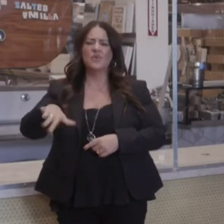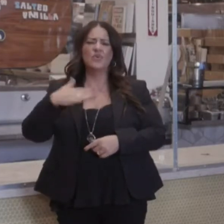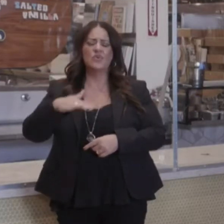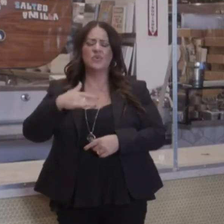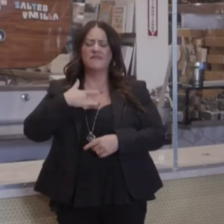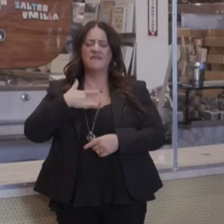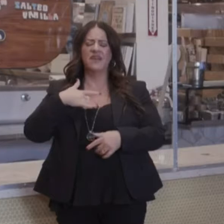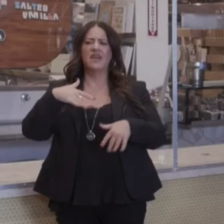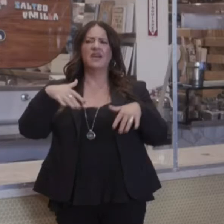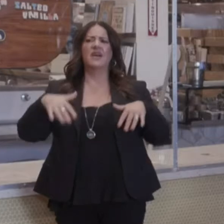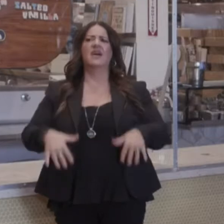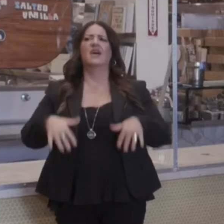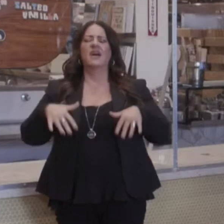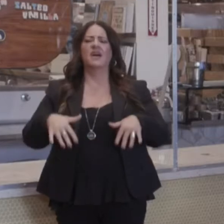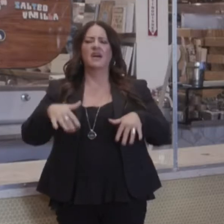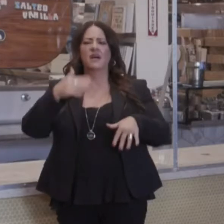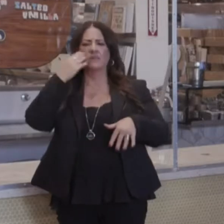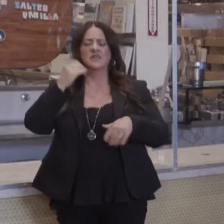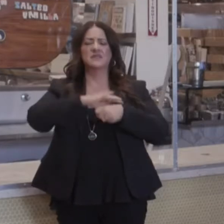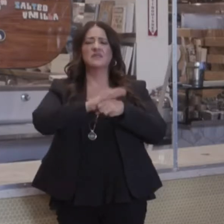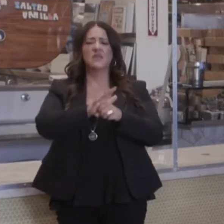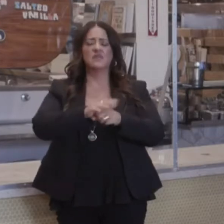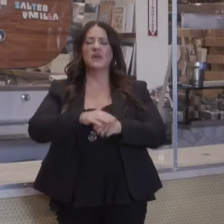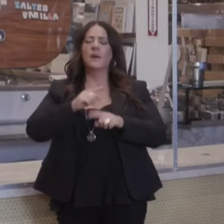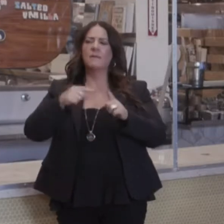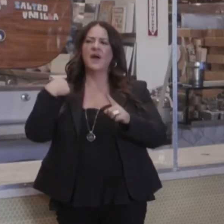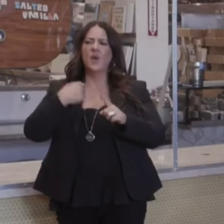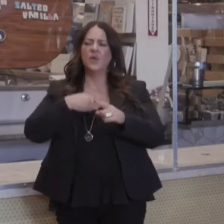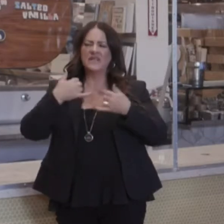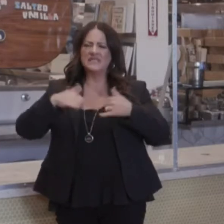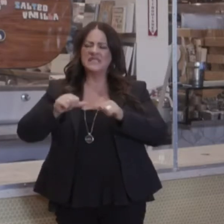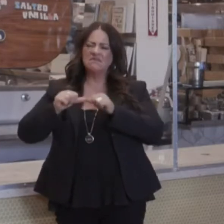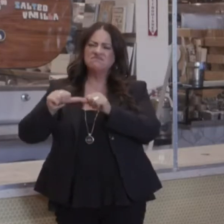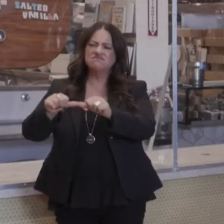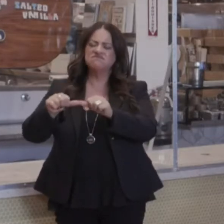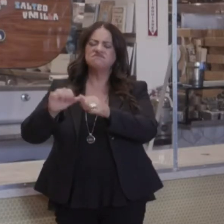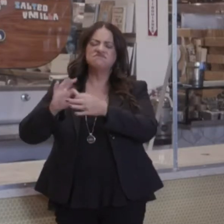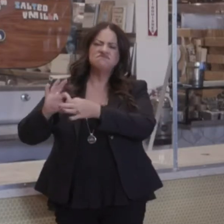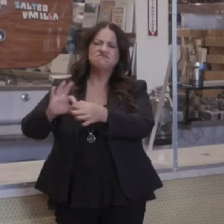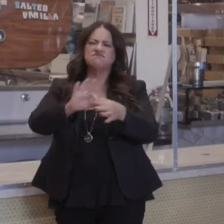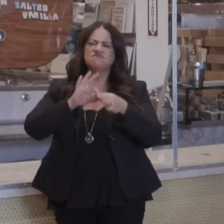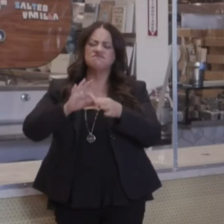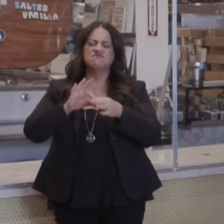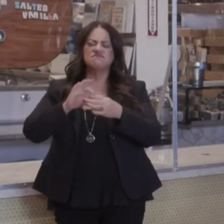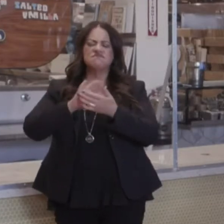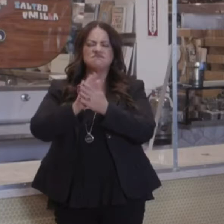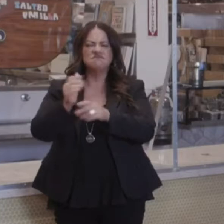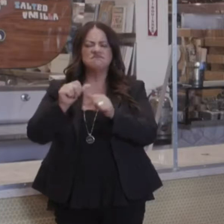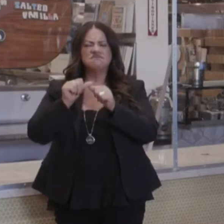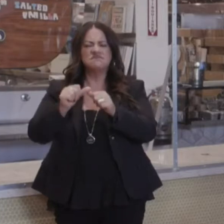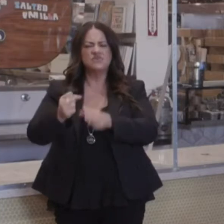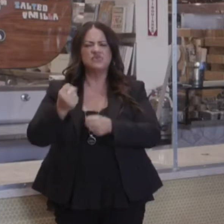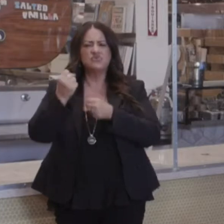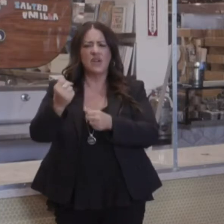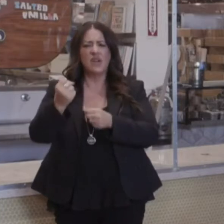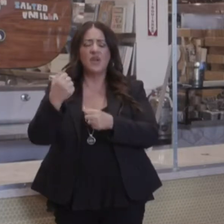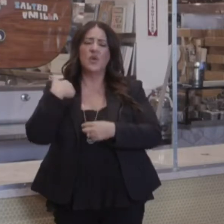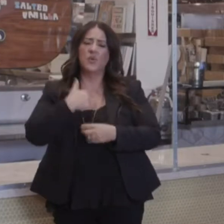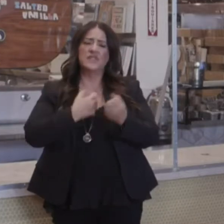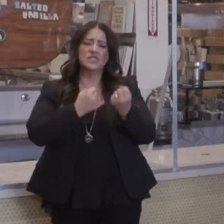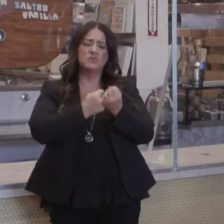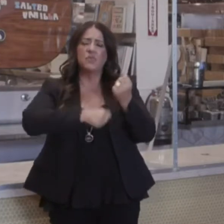we are still standing strong. We can look around and use that strength to help those who are most in need.